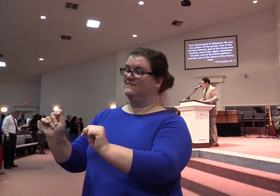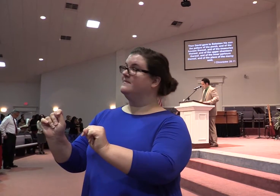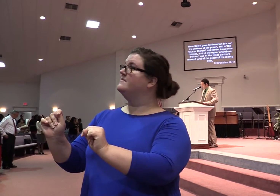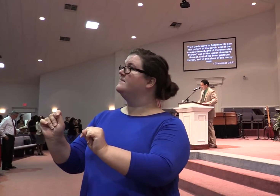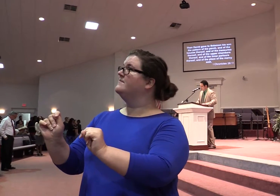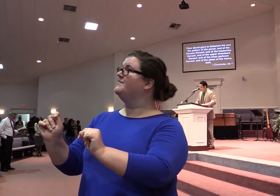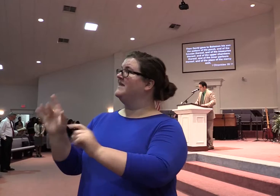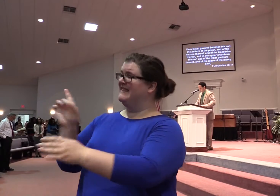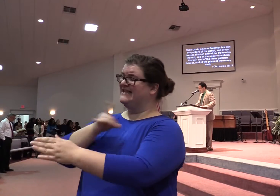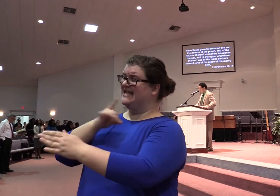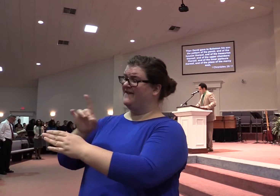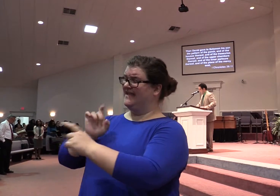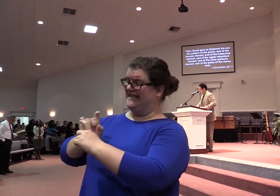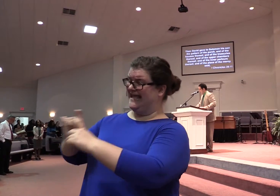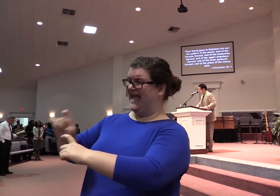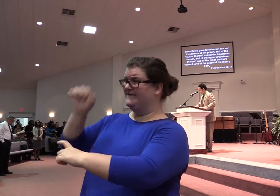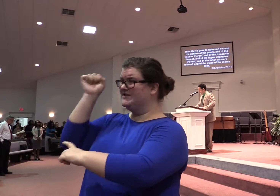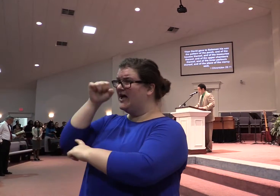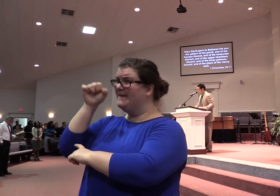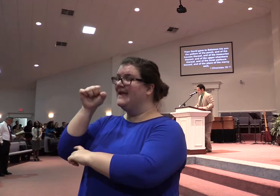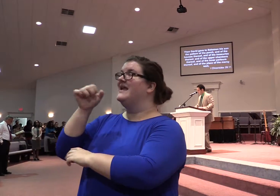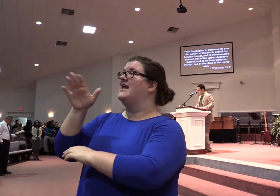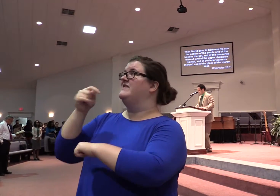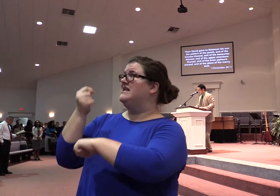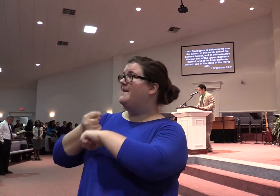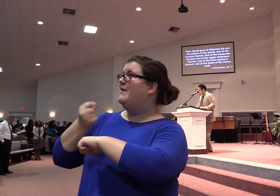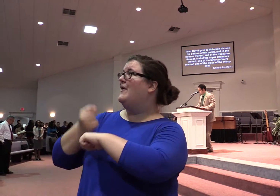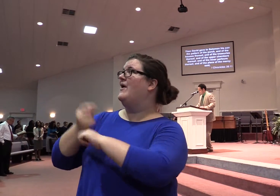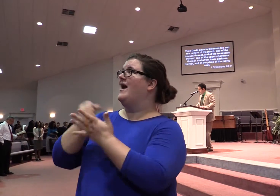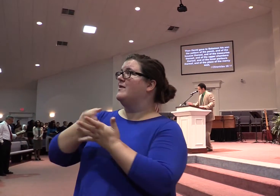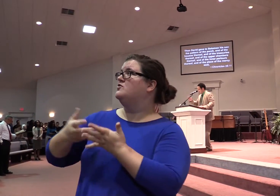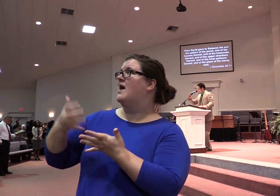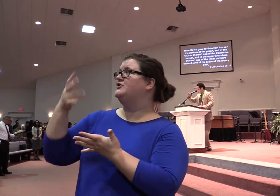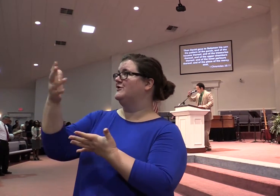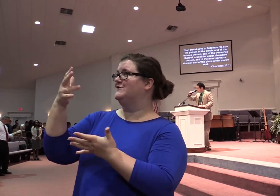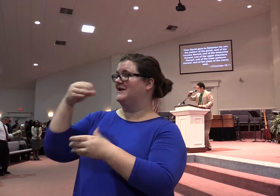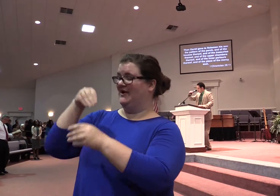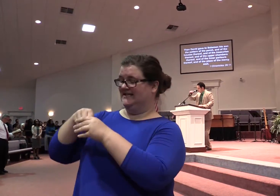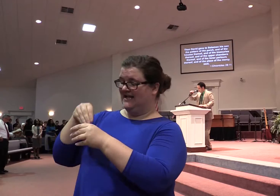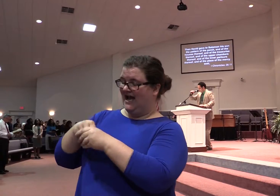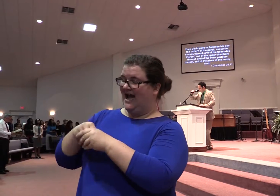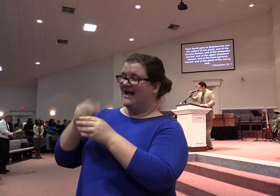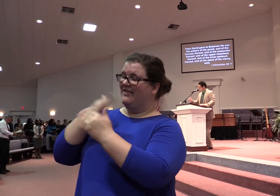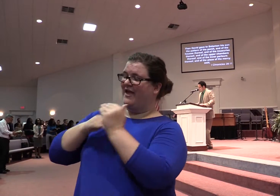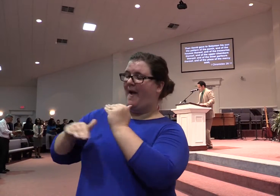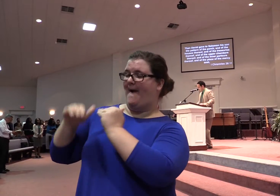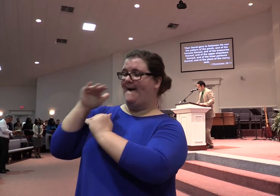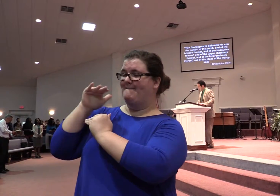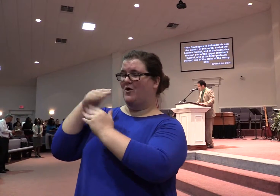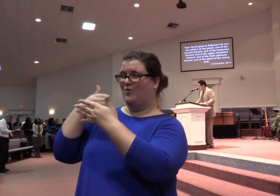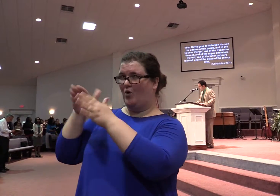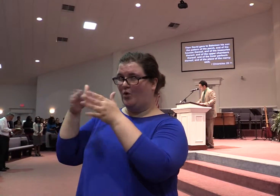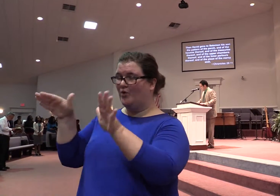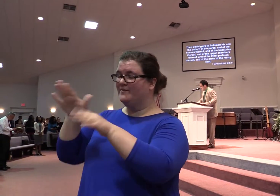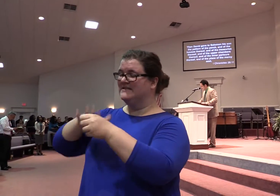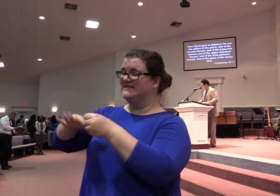his son the pattern of the porch and of the houses thereof and the treasures thereof and of the upper chambers thereof and of the